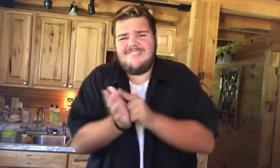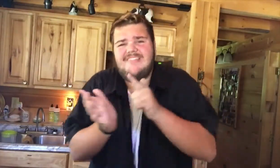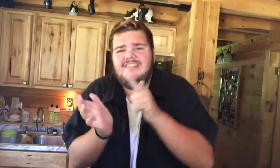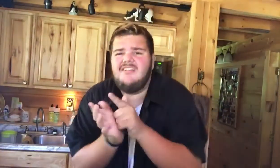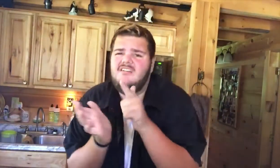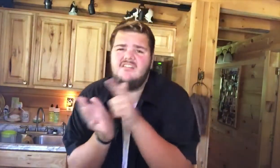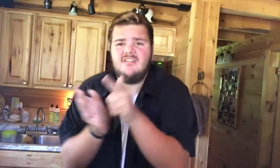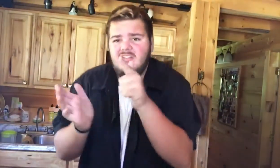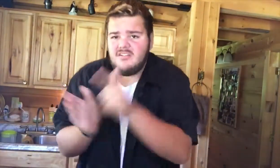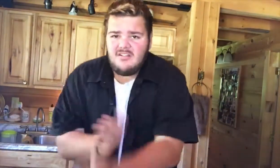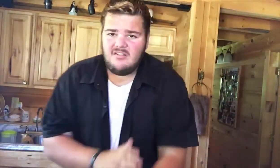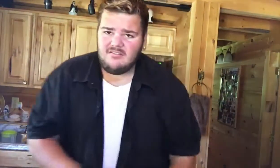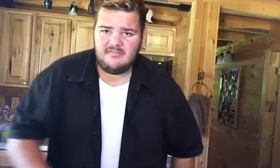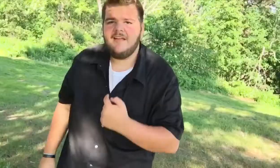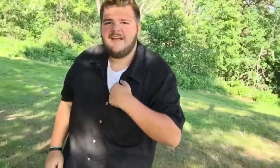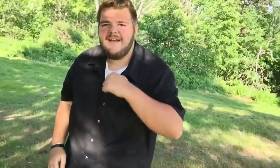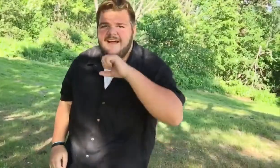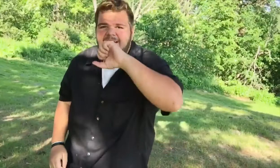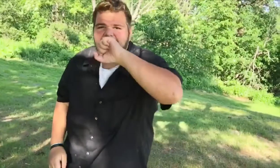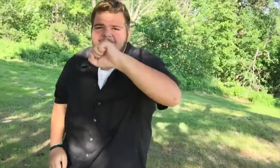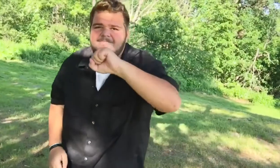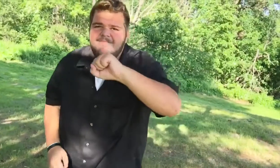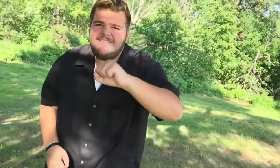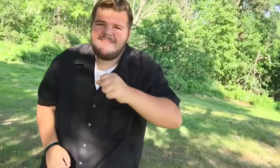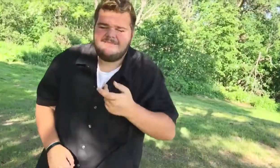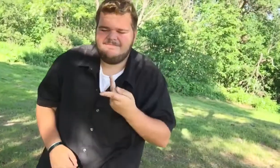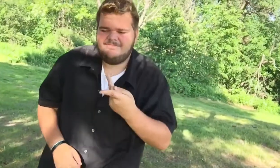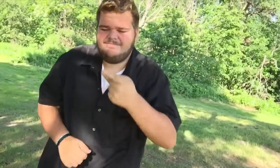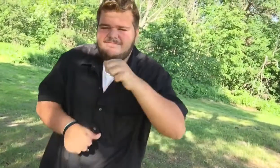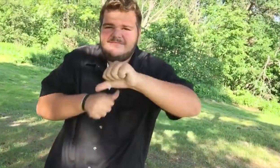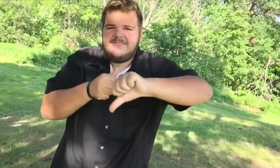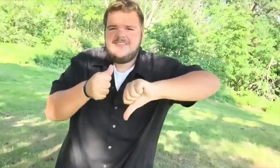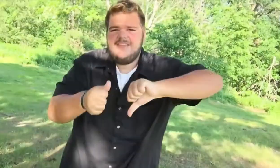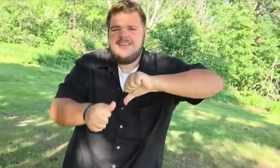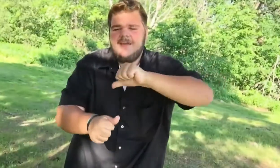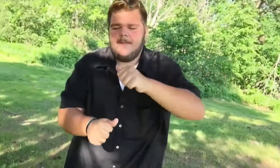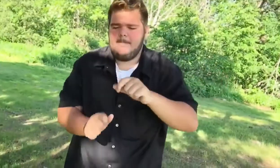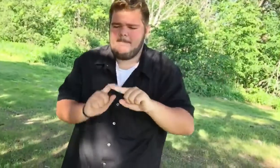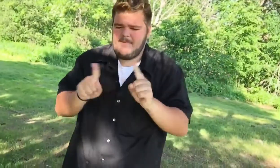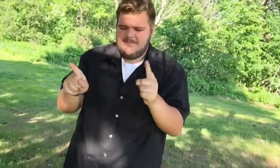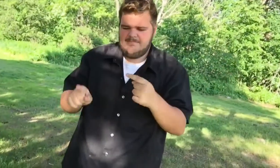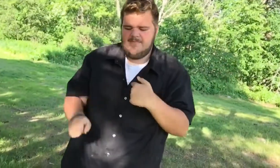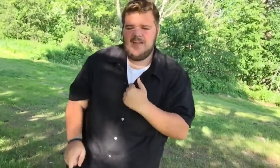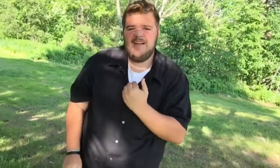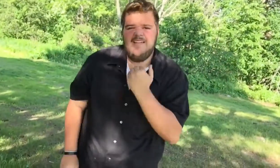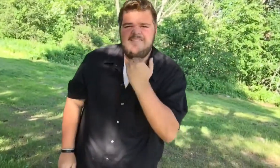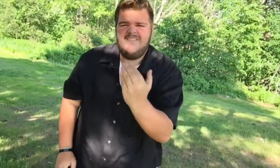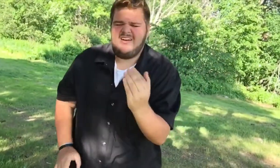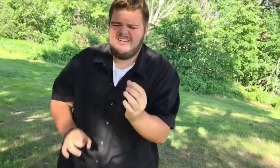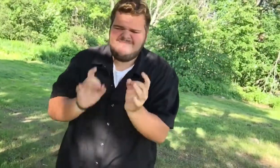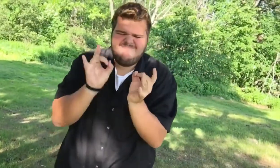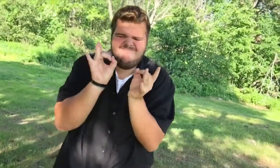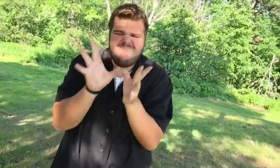torture being in love. I love when you're around, but I fucking